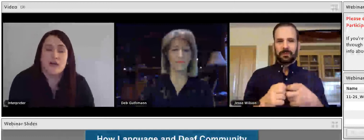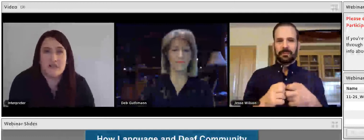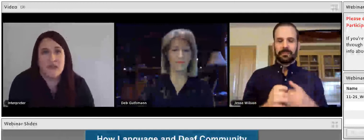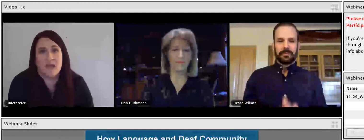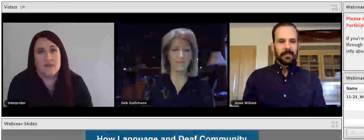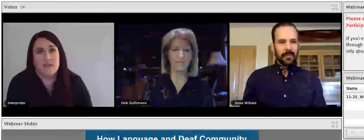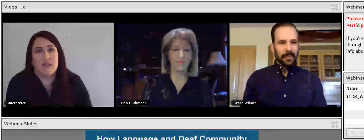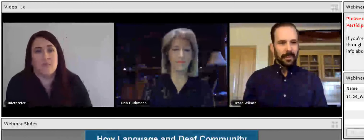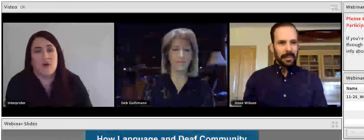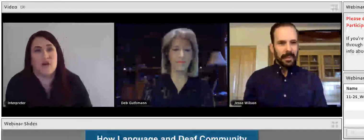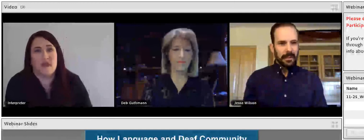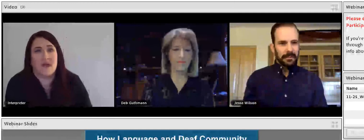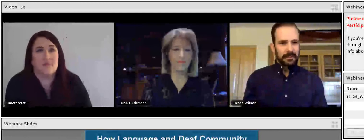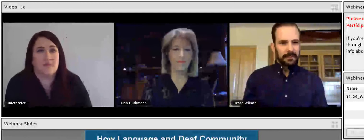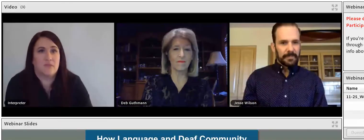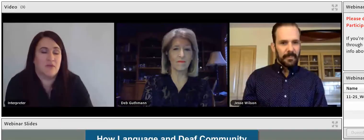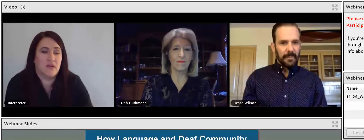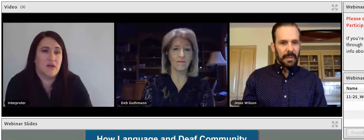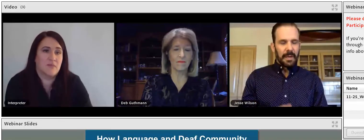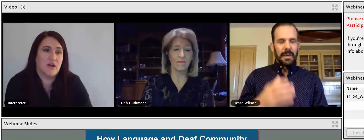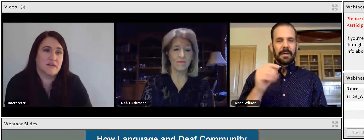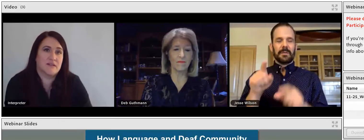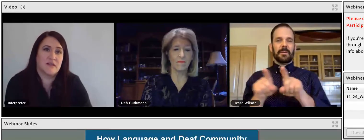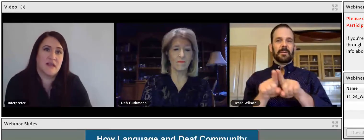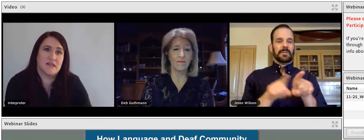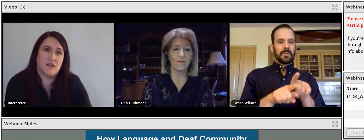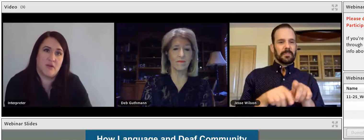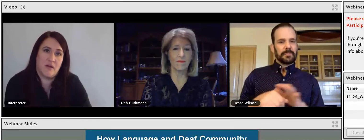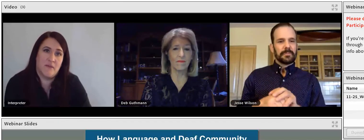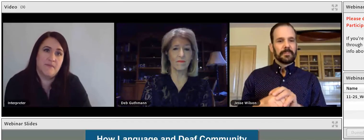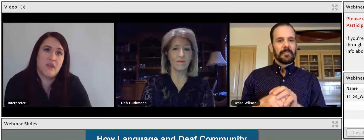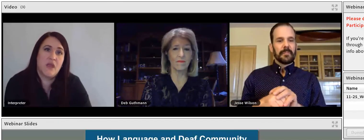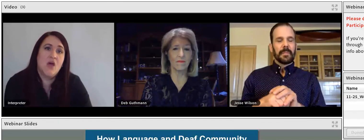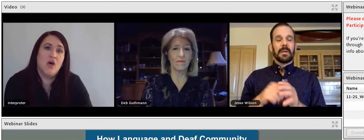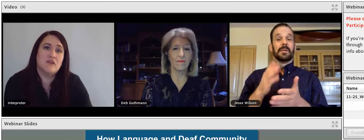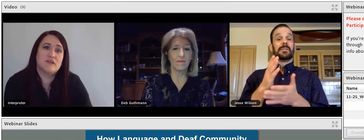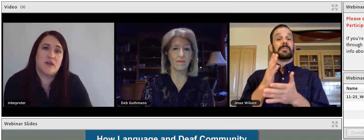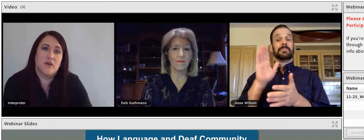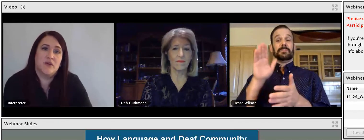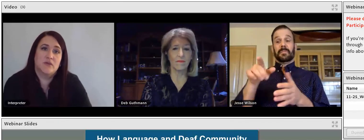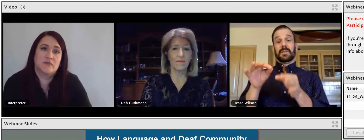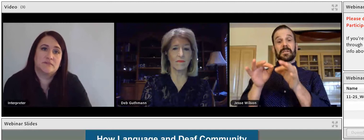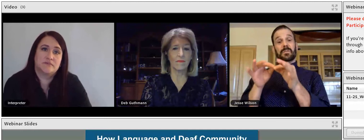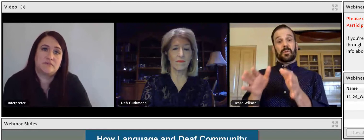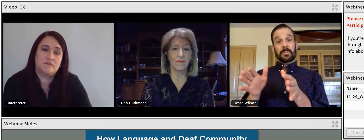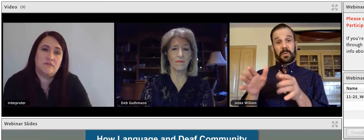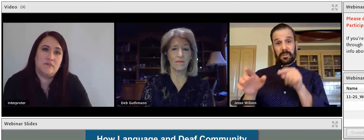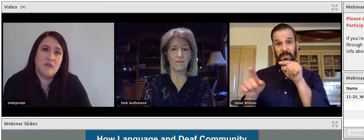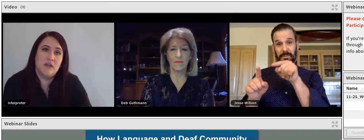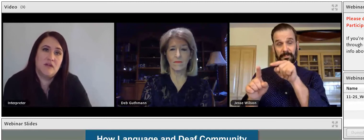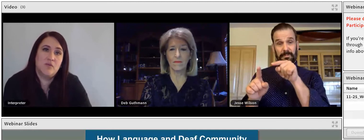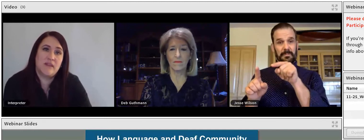family support and a part of that recovery process. So that's another problem.